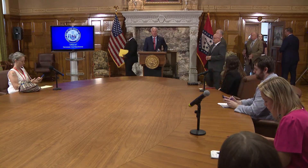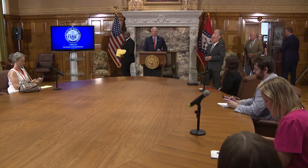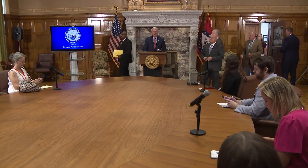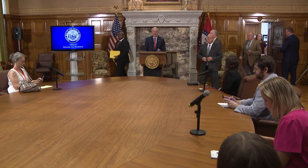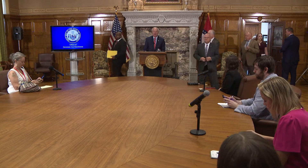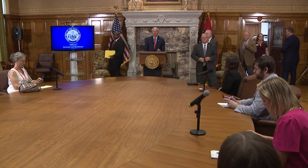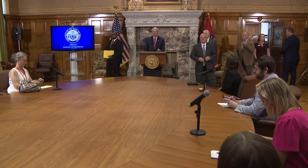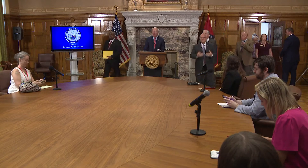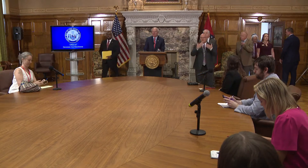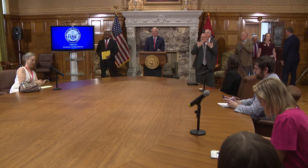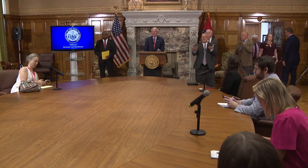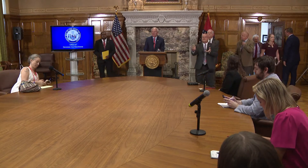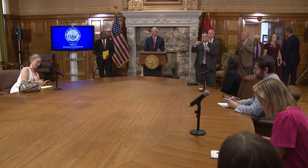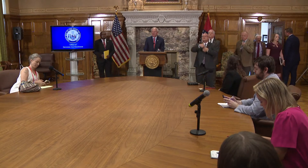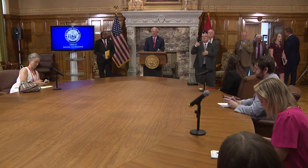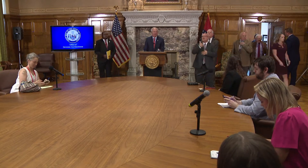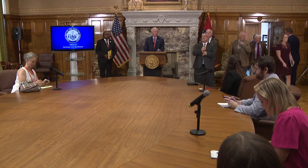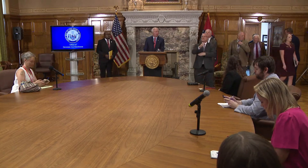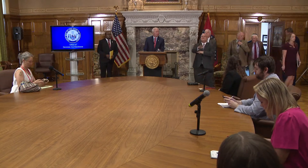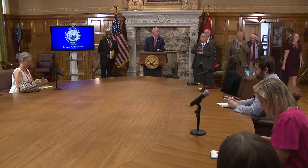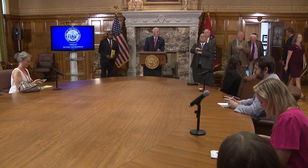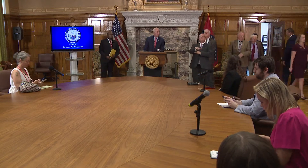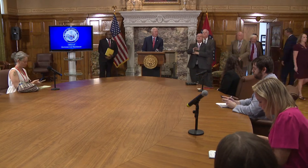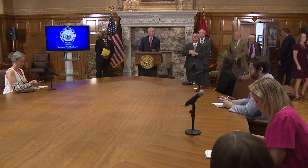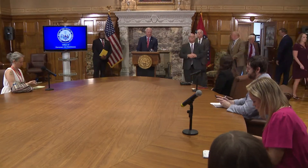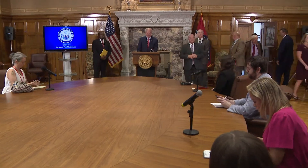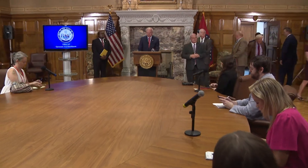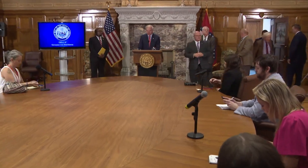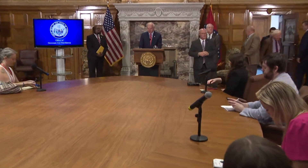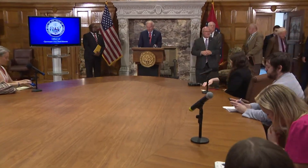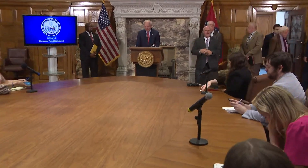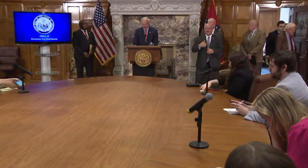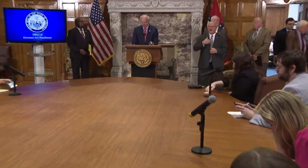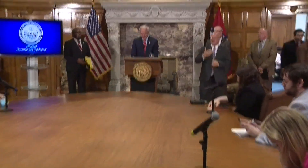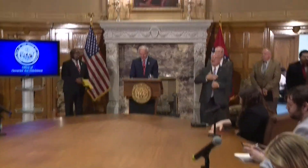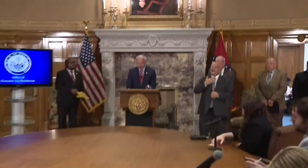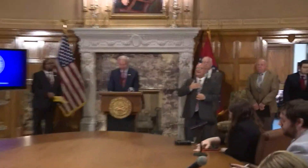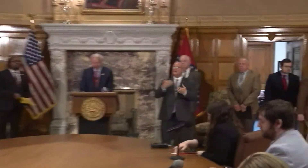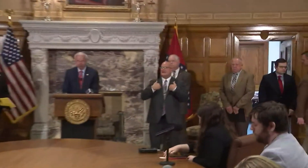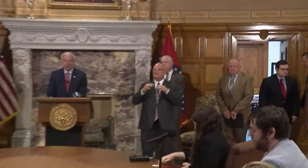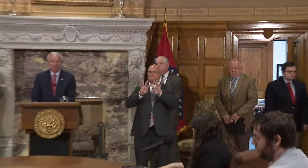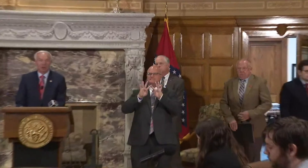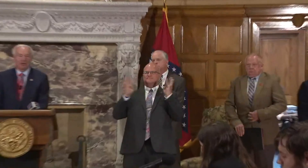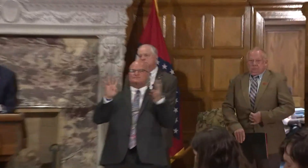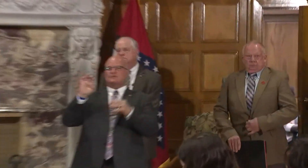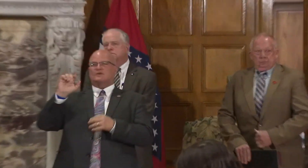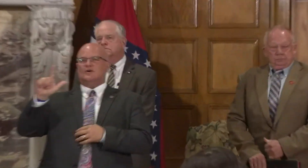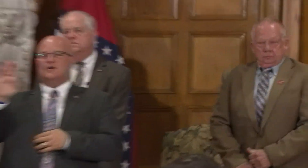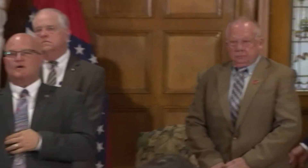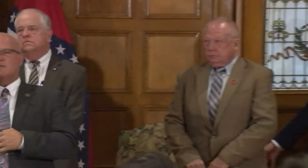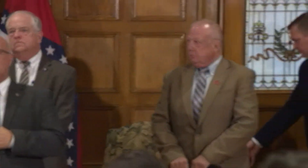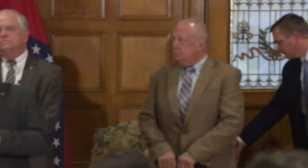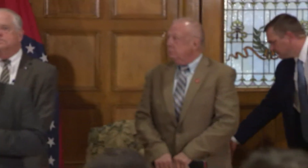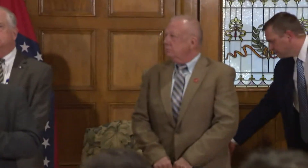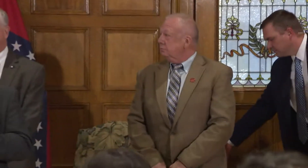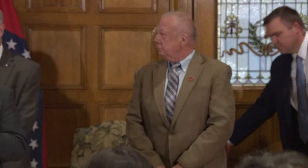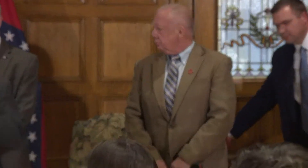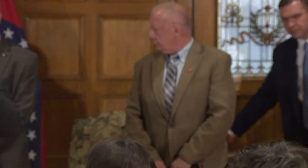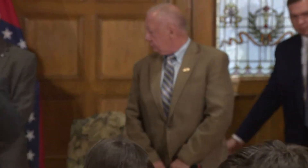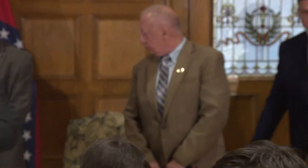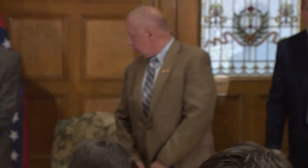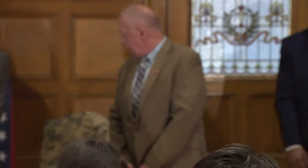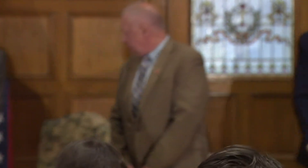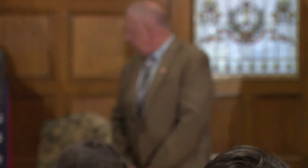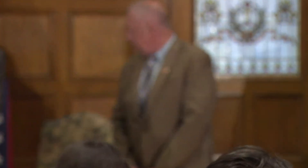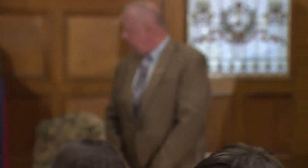Thank you for joining me this afternoon. I'm pleased to be joined by Colonel Bill Bryant, Director of the Arkansas